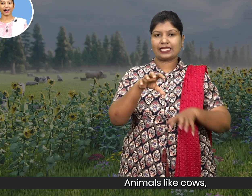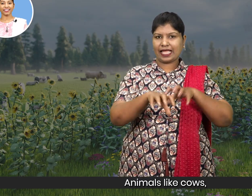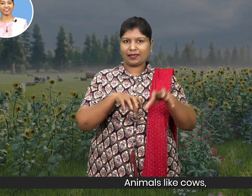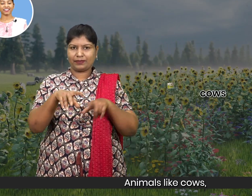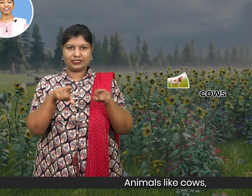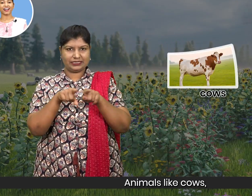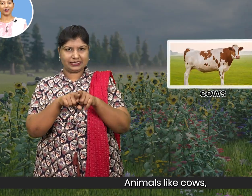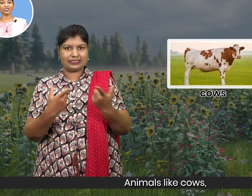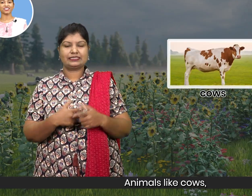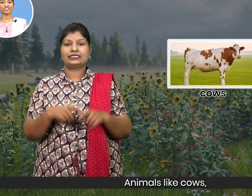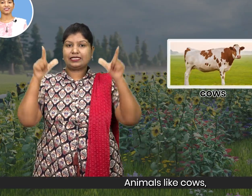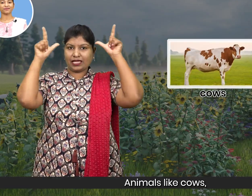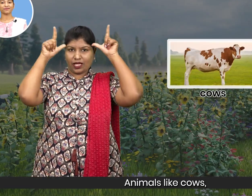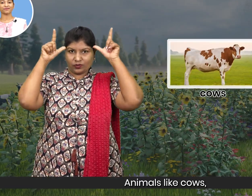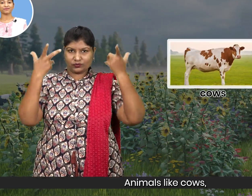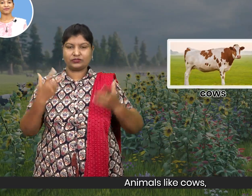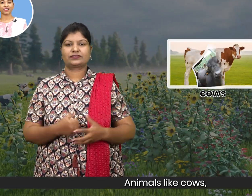Animals like cows,